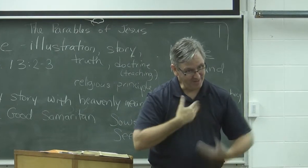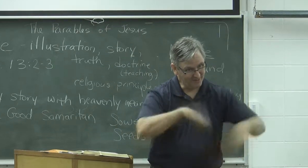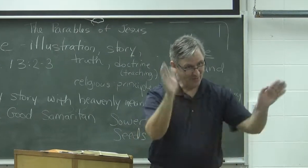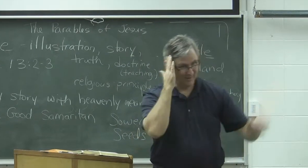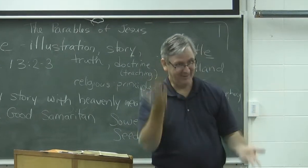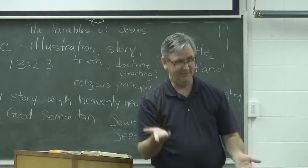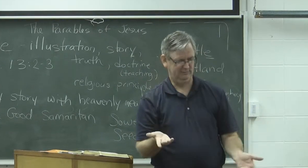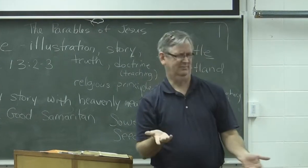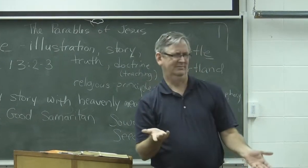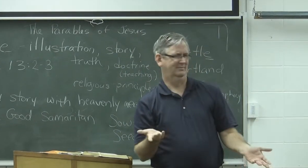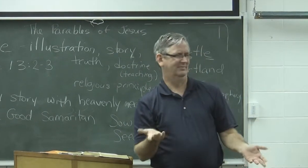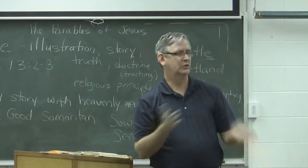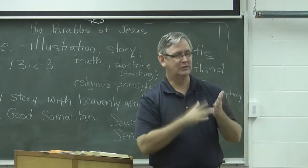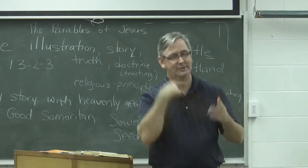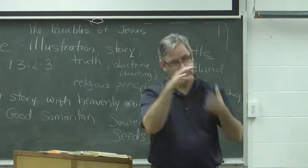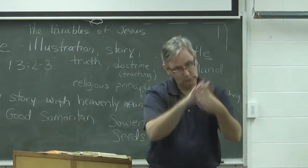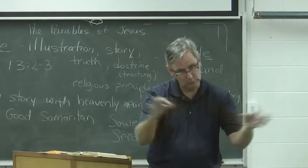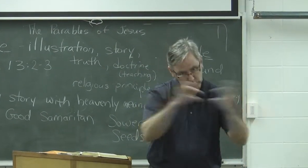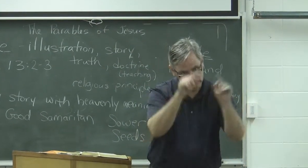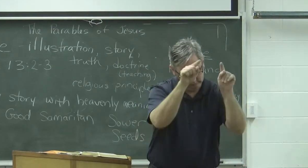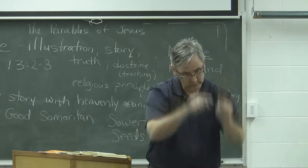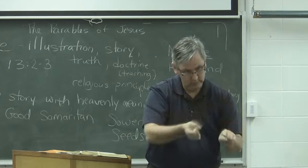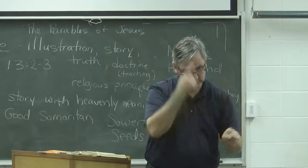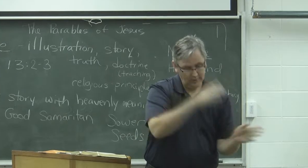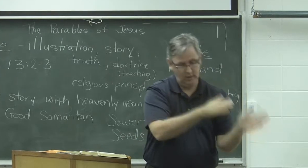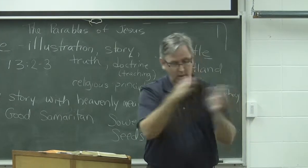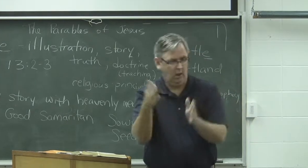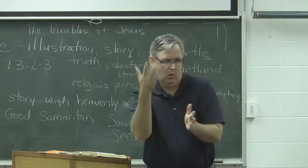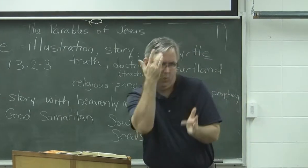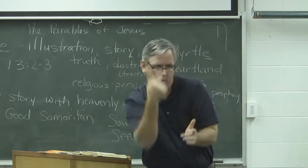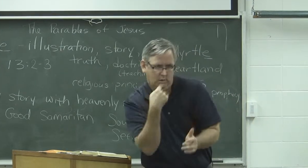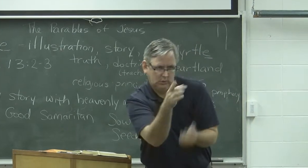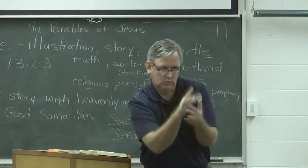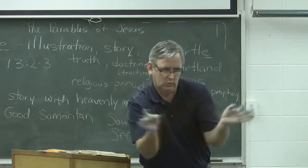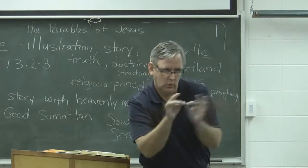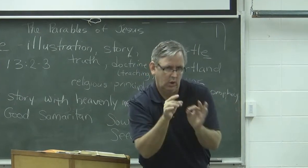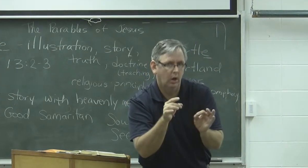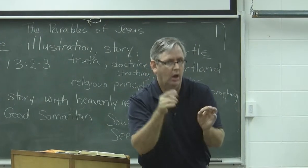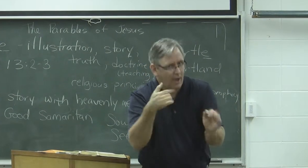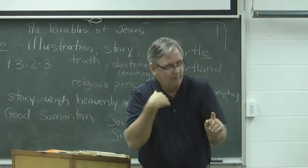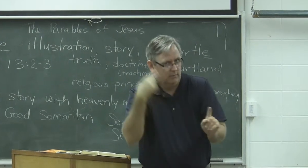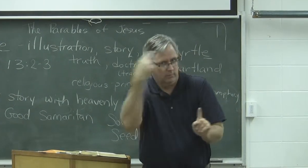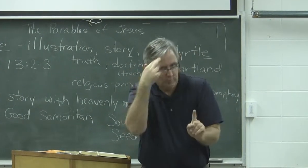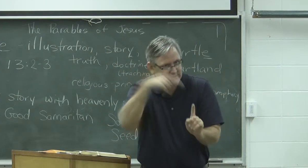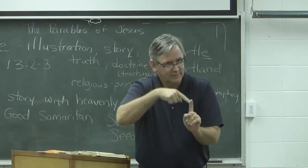story about it's not a bedtime story. Jesus gave them a story, and told them why. There's a